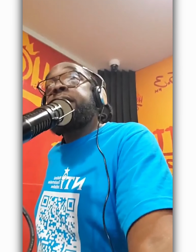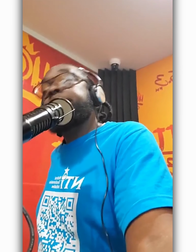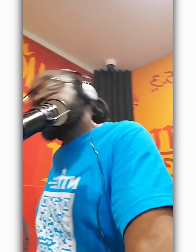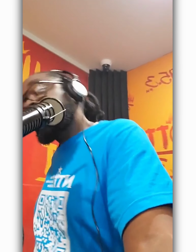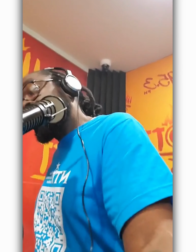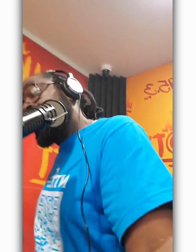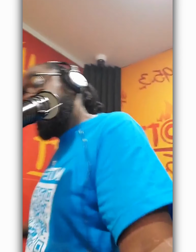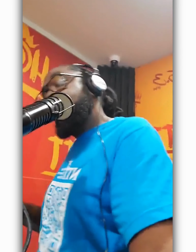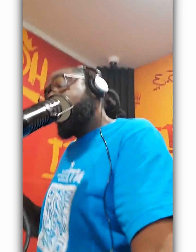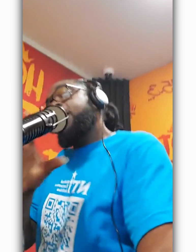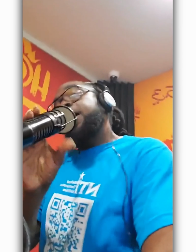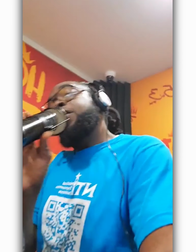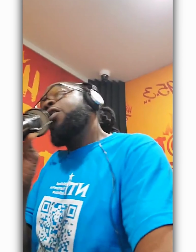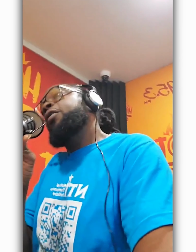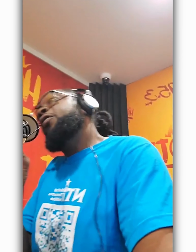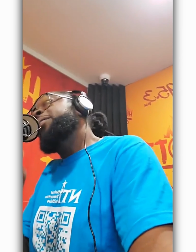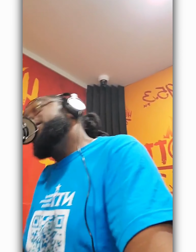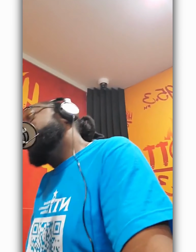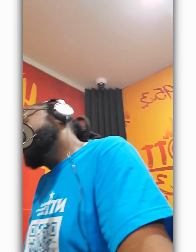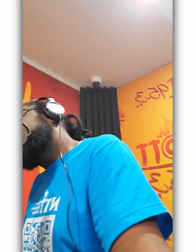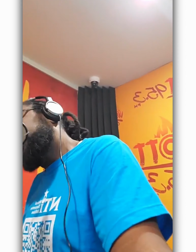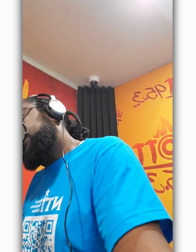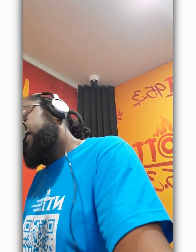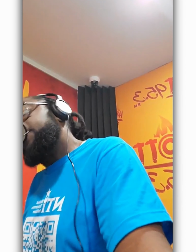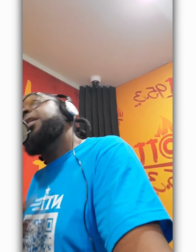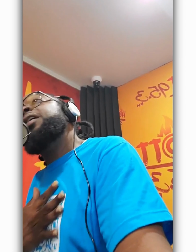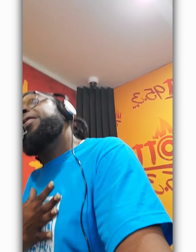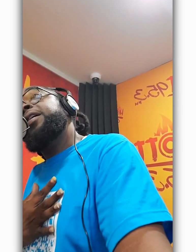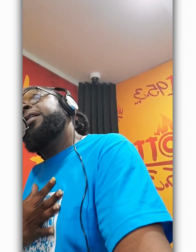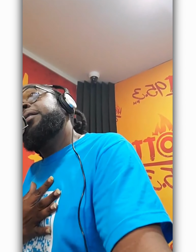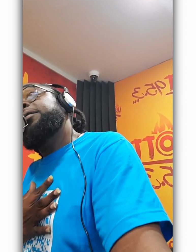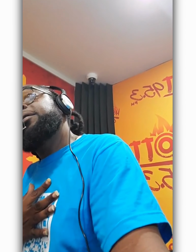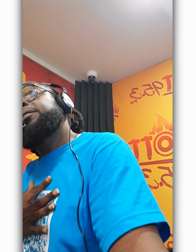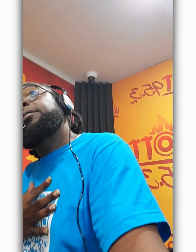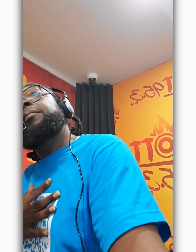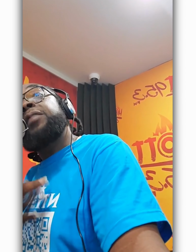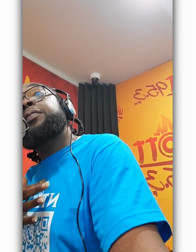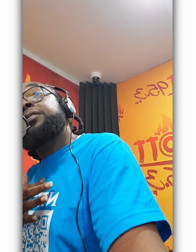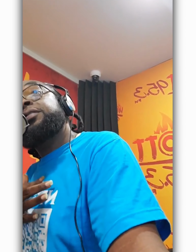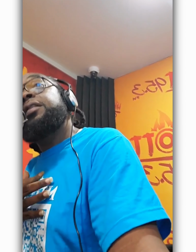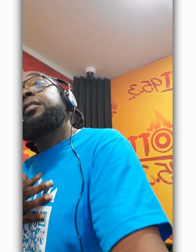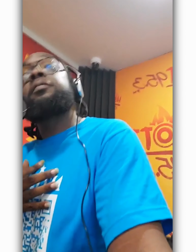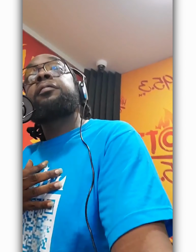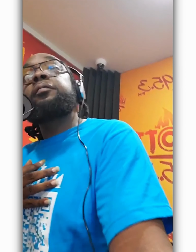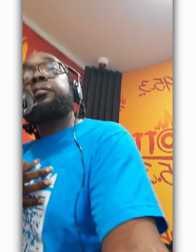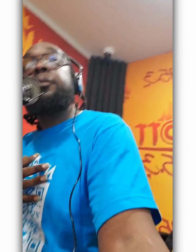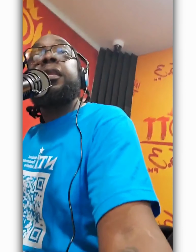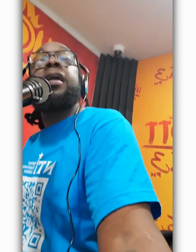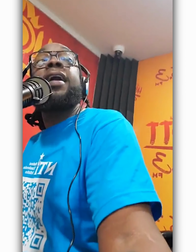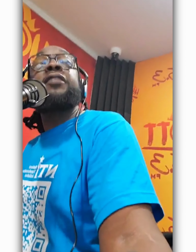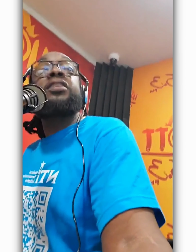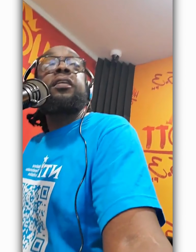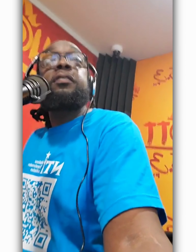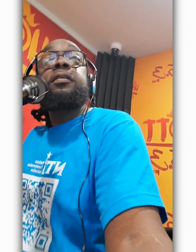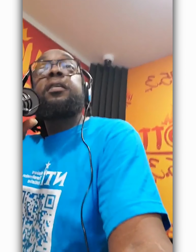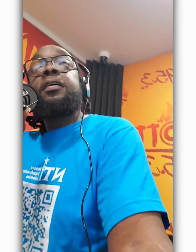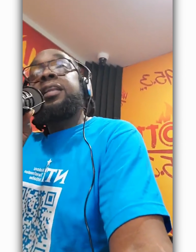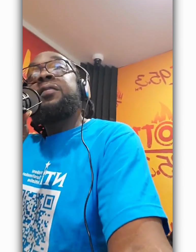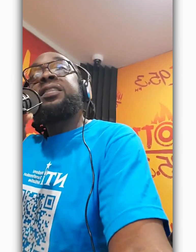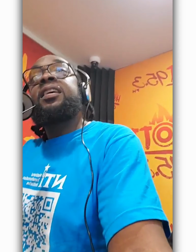it is. And you all know me. I think, me personally, every child, let me say